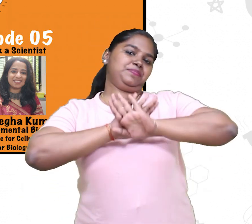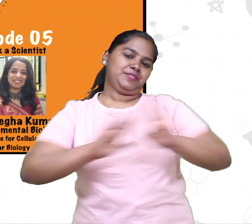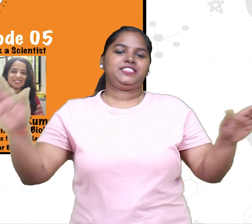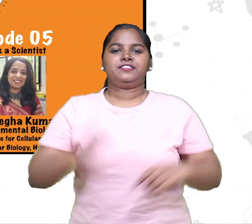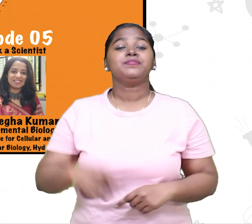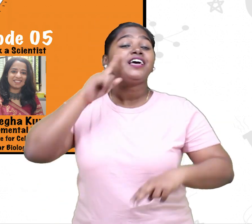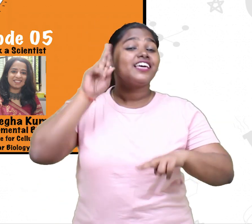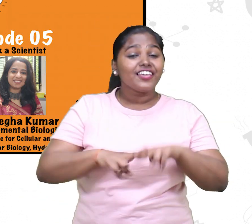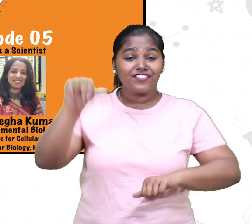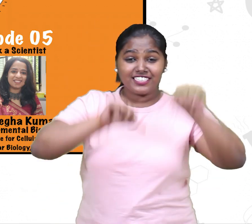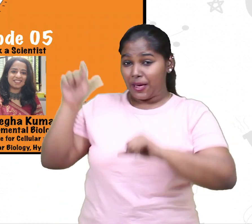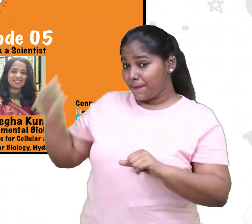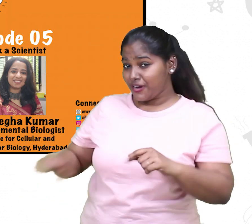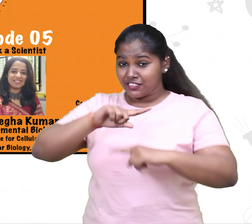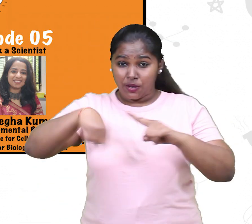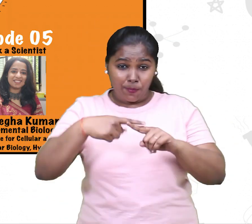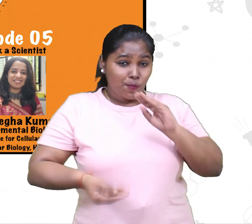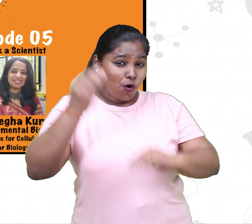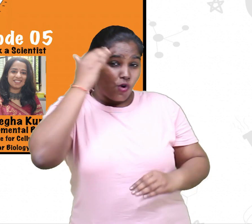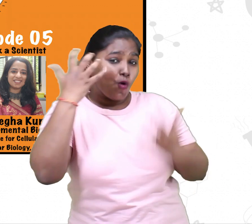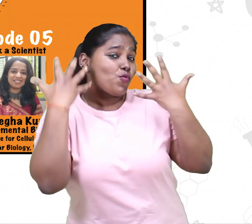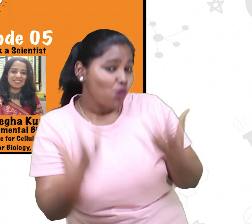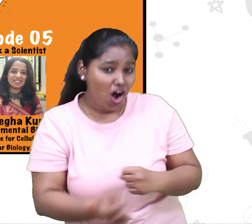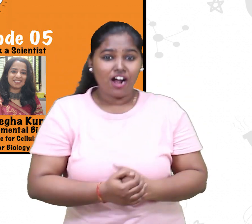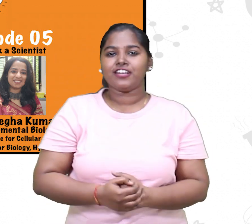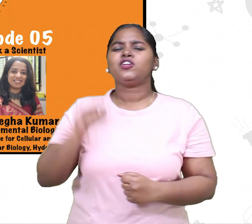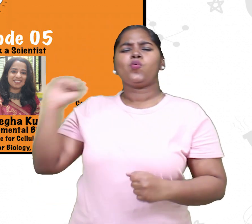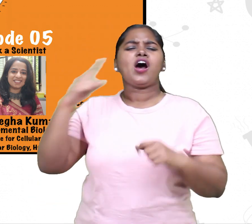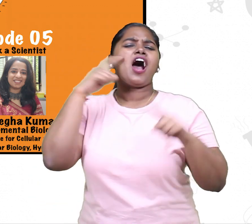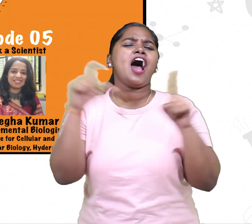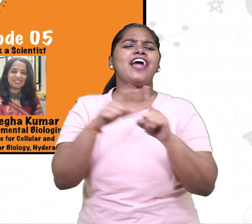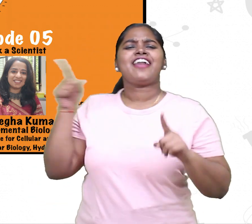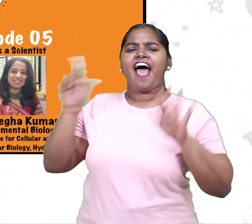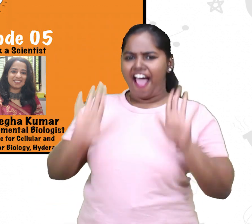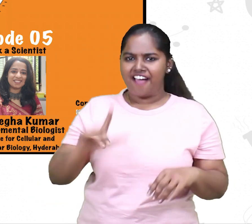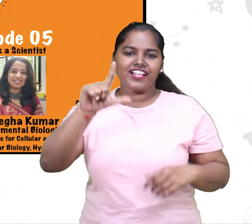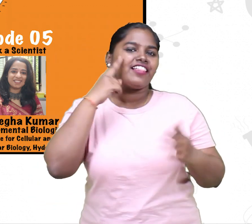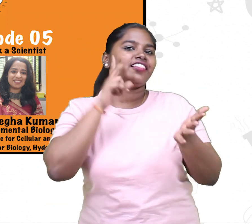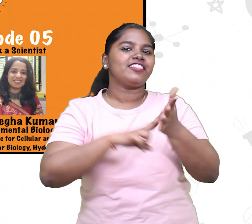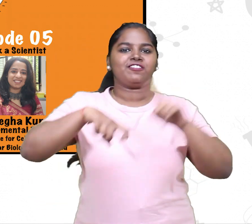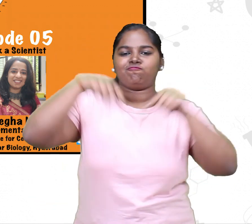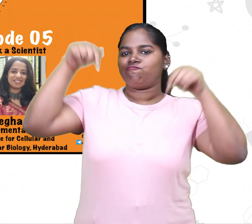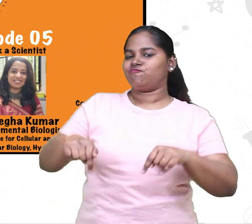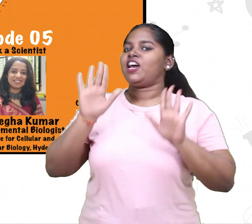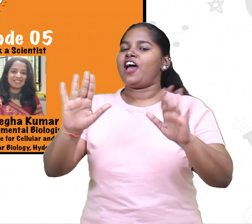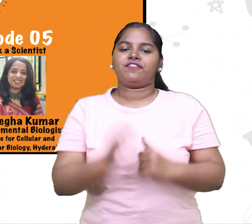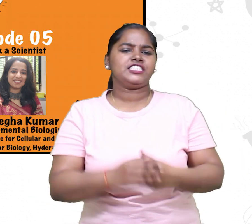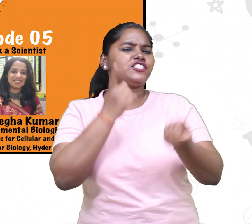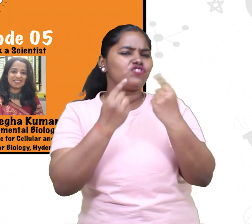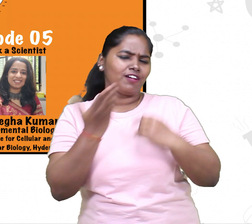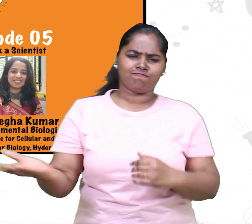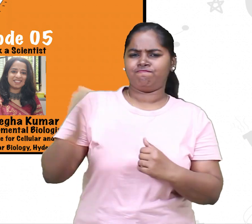So, that's it for today. If you want to know more about today's scientist, check out their profile. The link is in the show